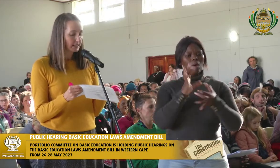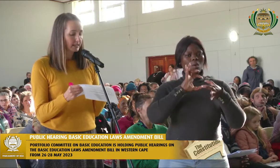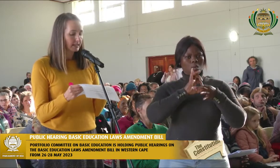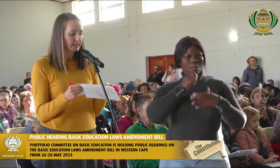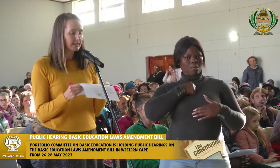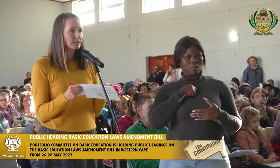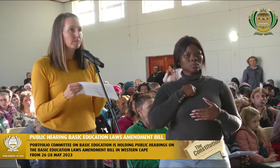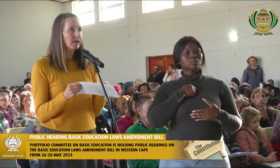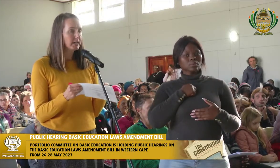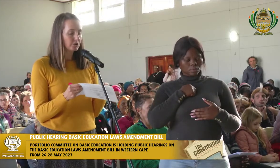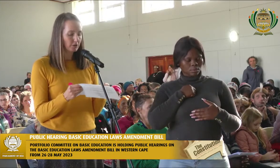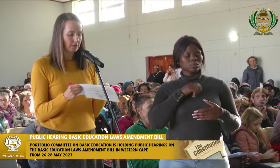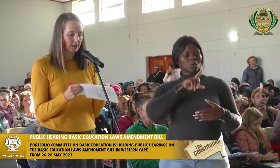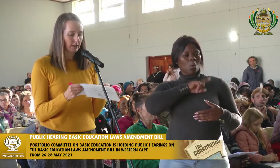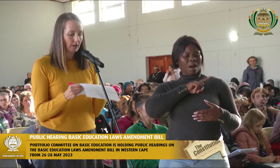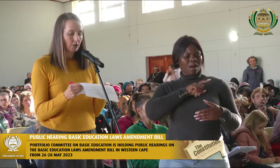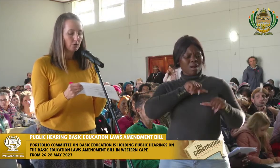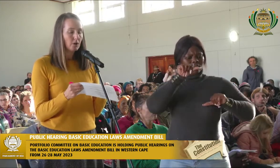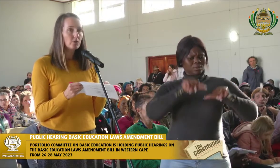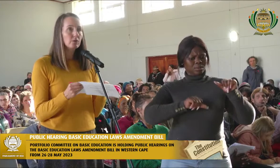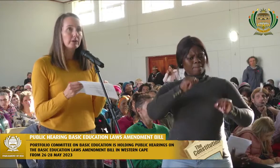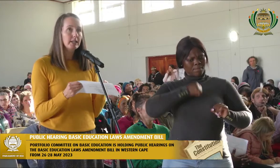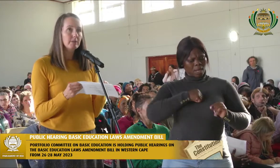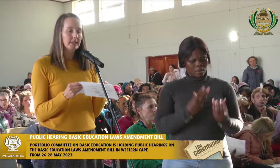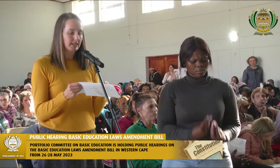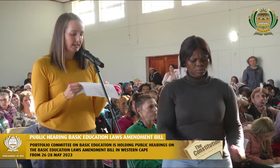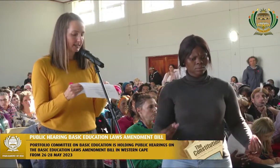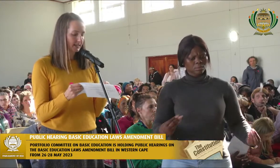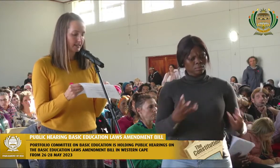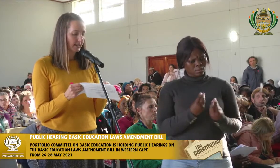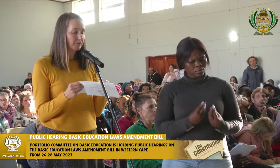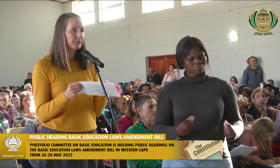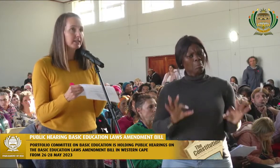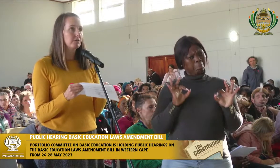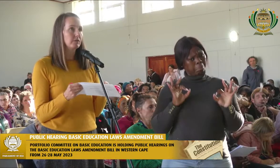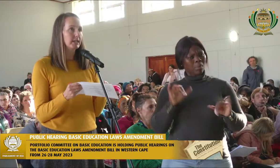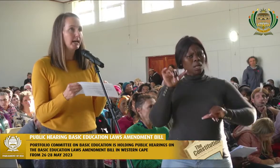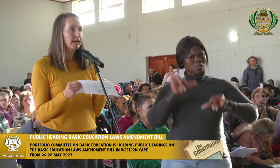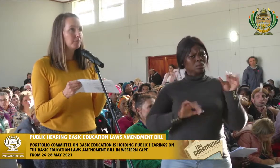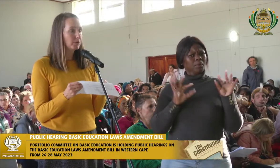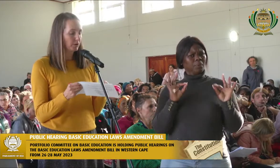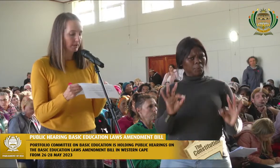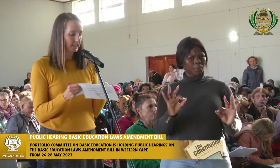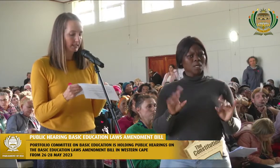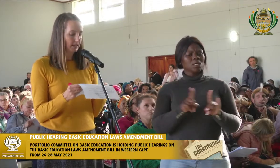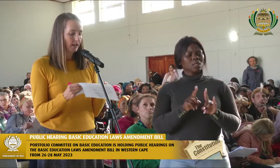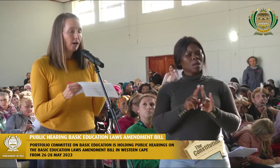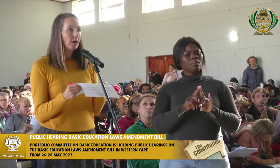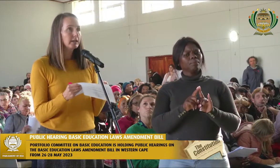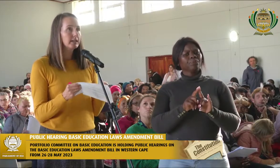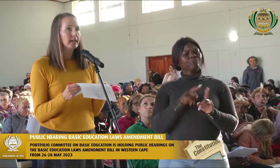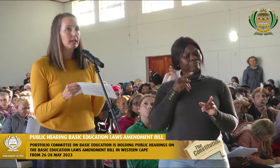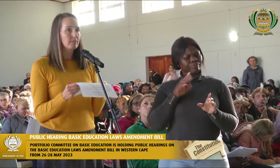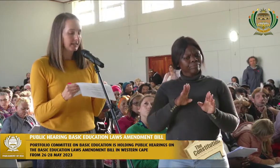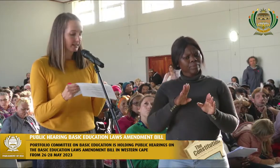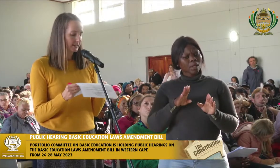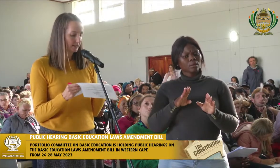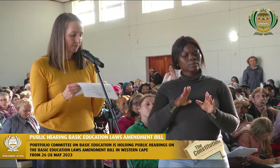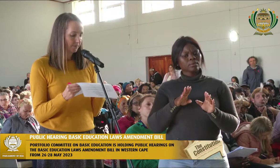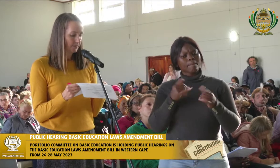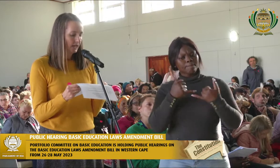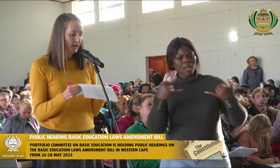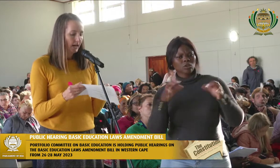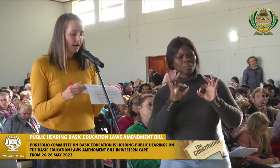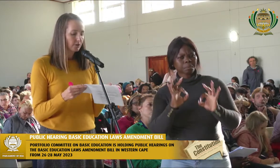order to secondly assess my children, who are already being assessed effectively and appropriately on a daily